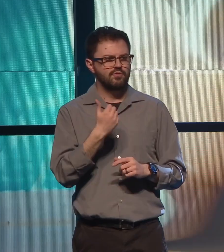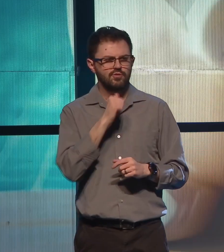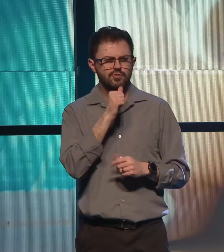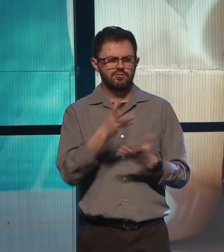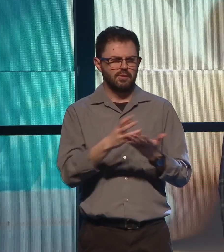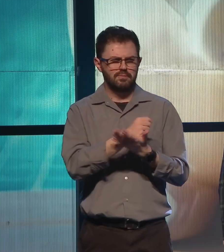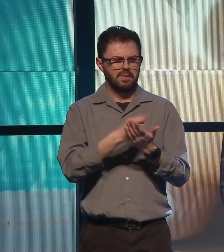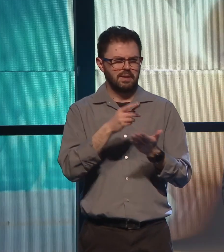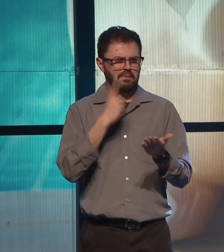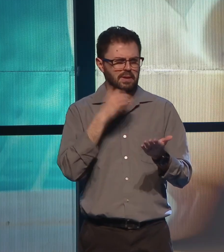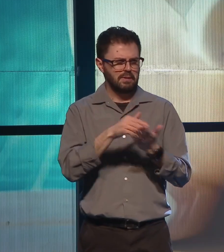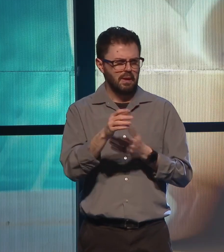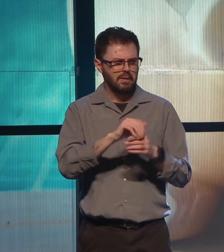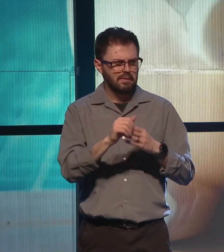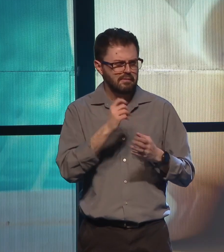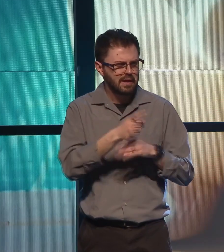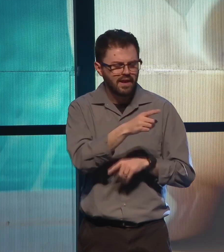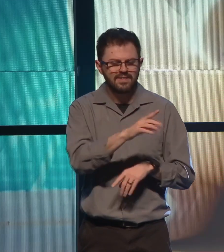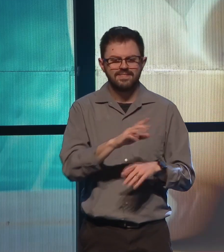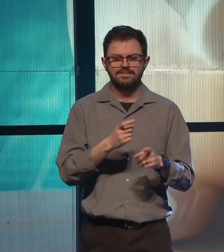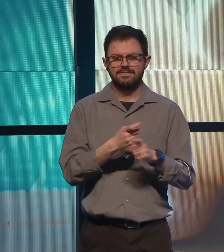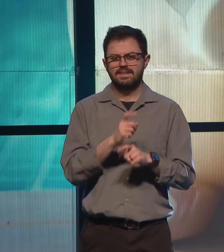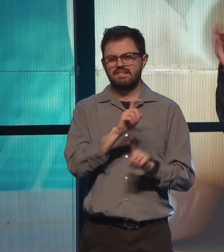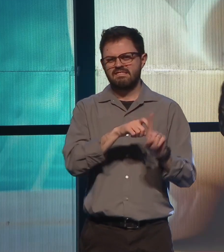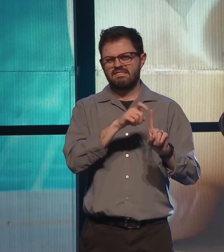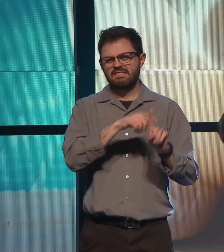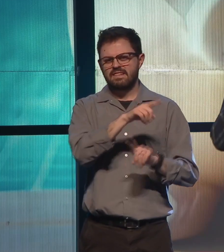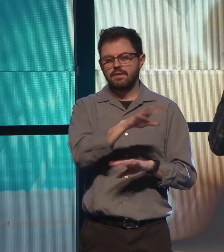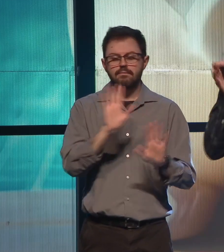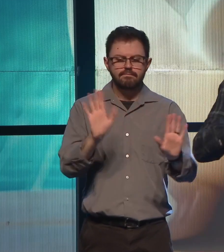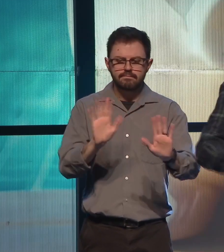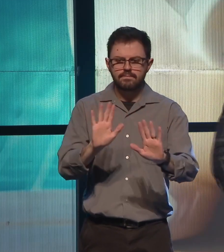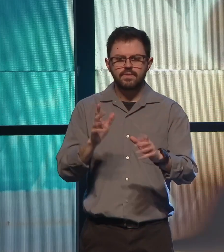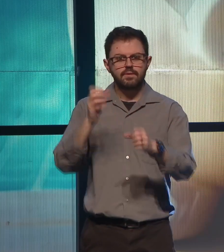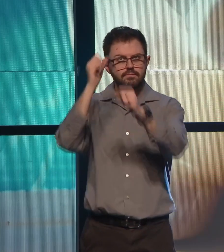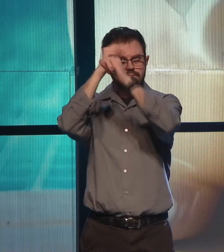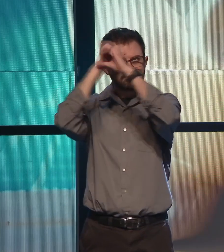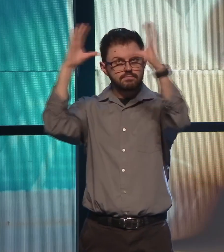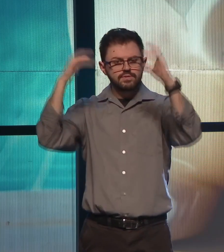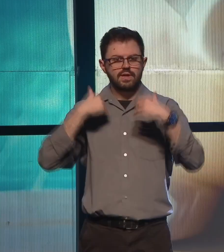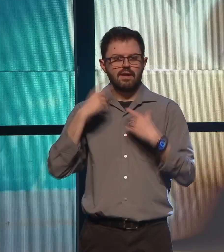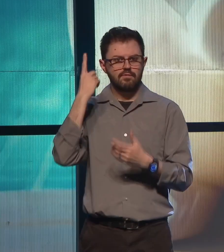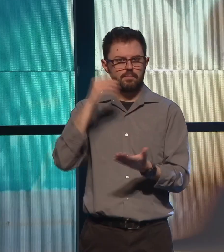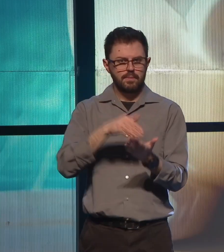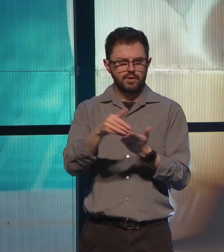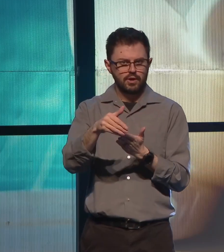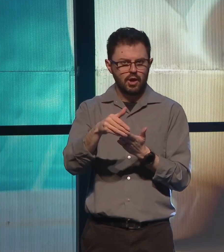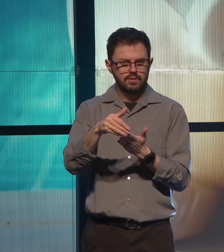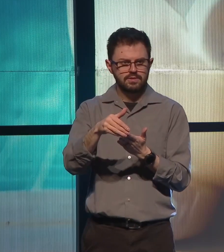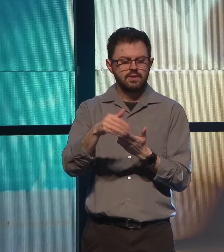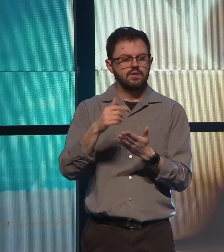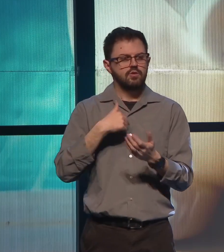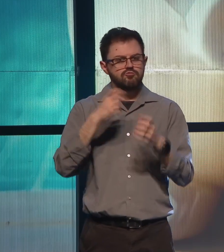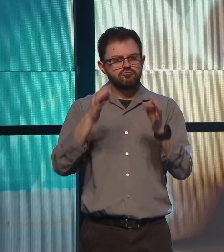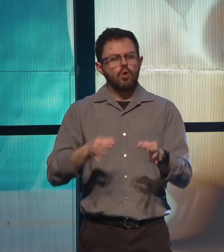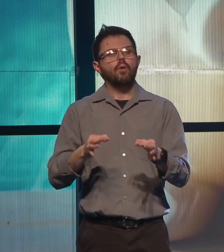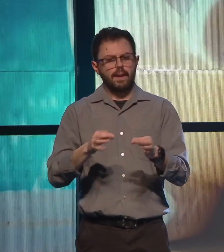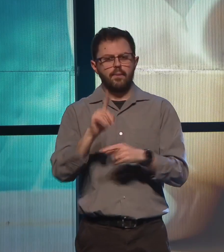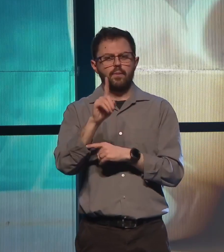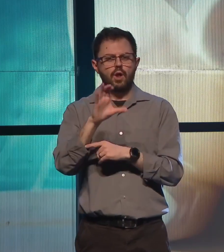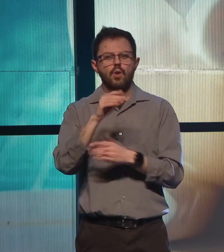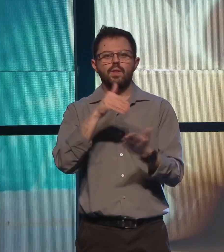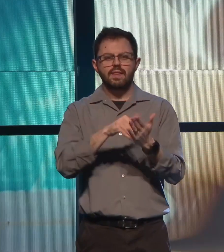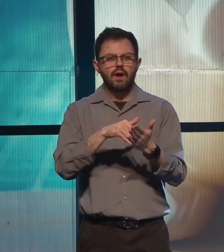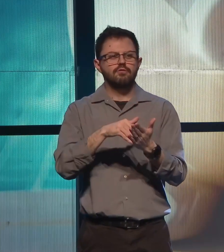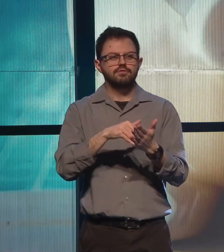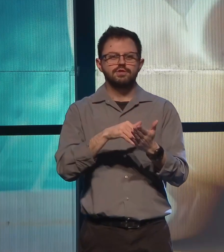a year. No, listen, here's the deal. Like, let's imagine for round numbers, you make $1 million a year and you say, I'm going to give $100,000 away so I will suffer and